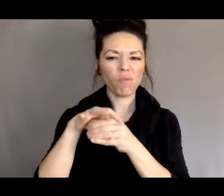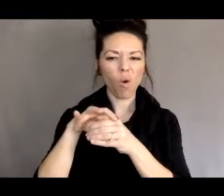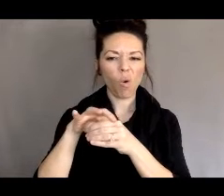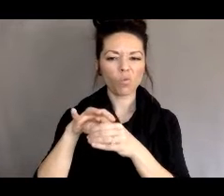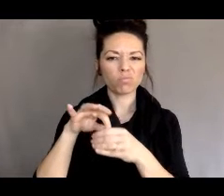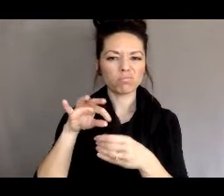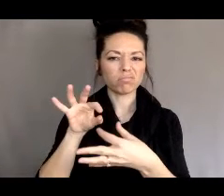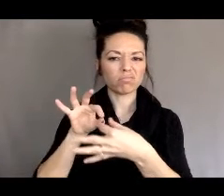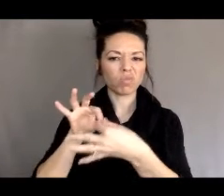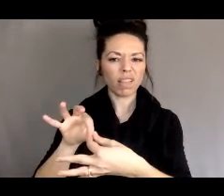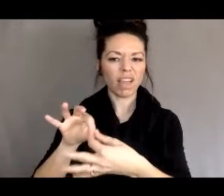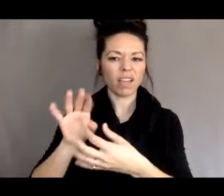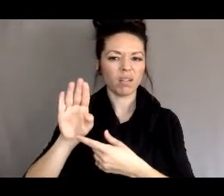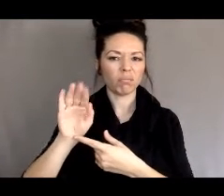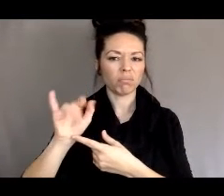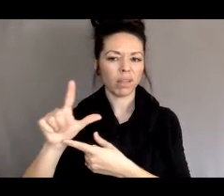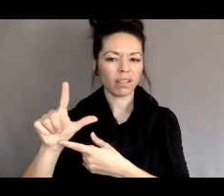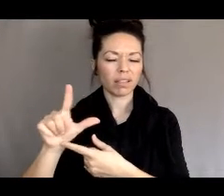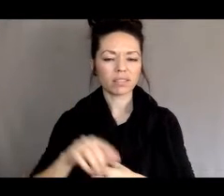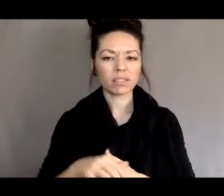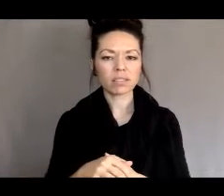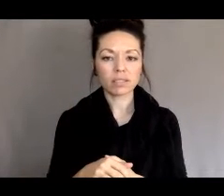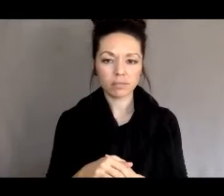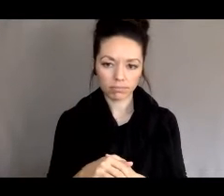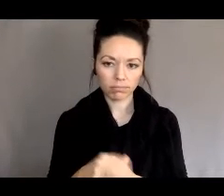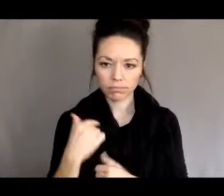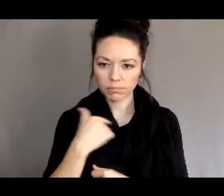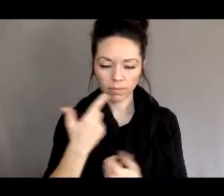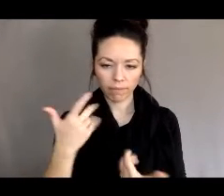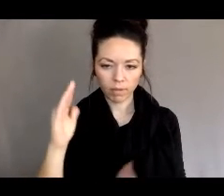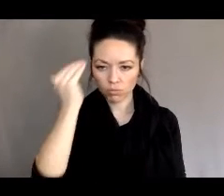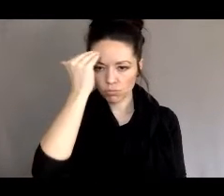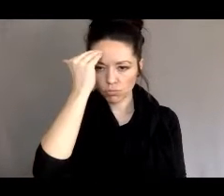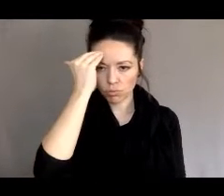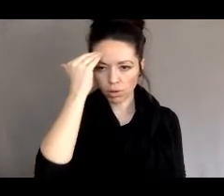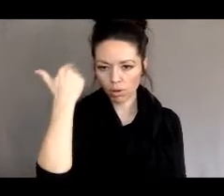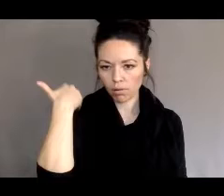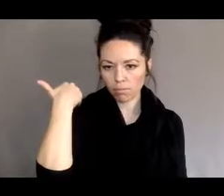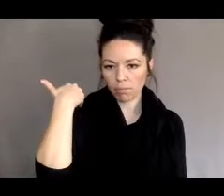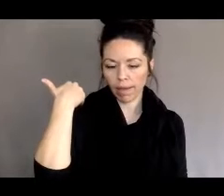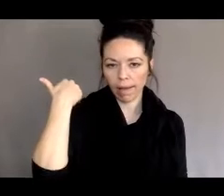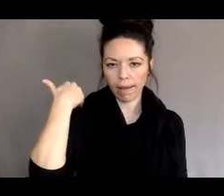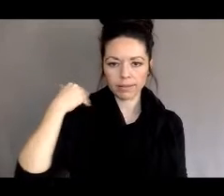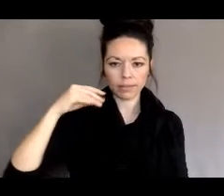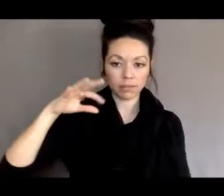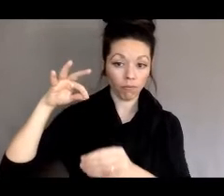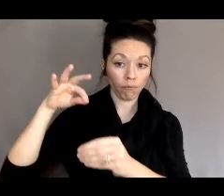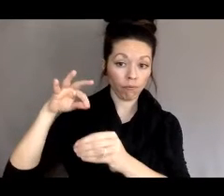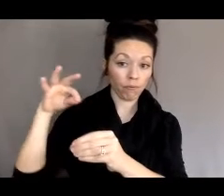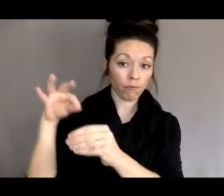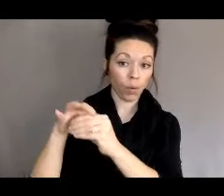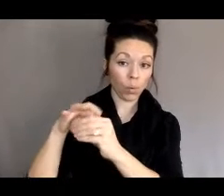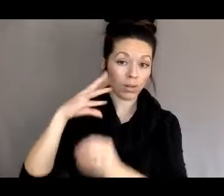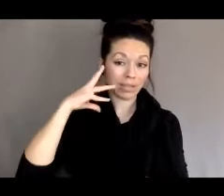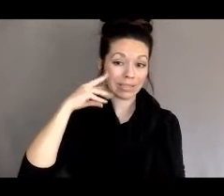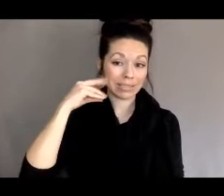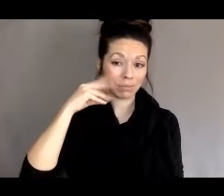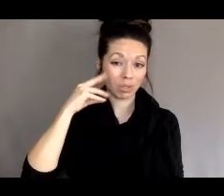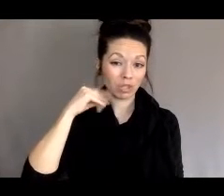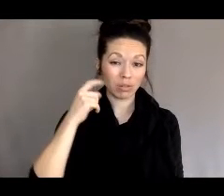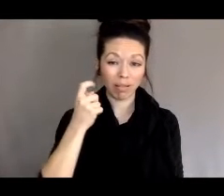bills. It's no secret that this past election cycle was a